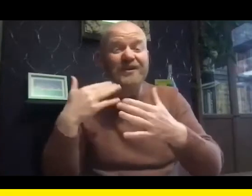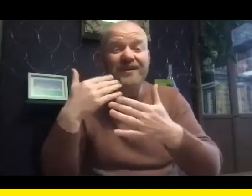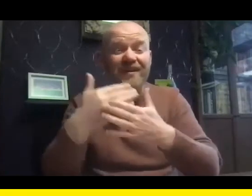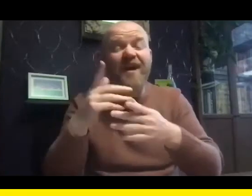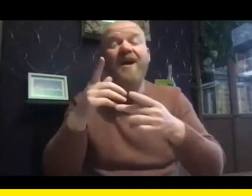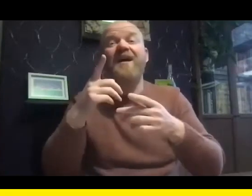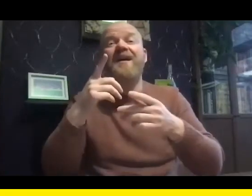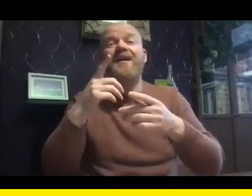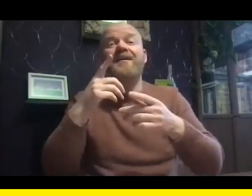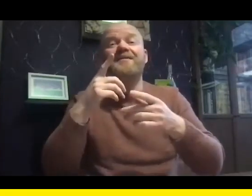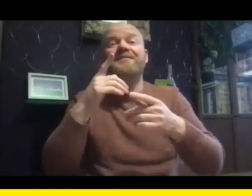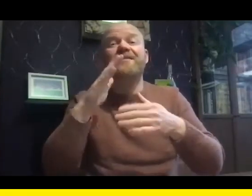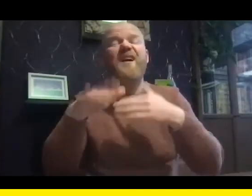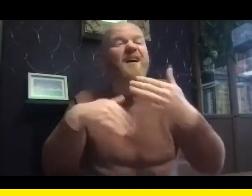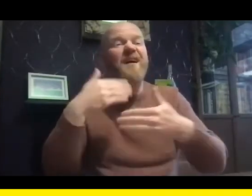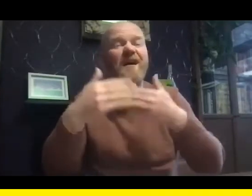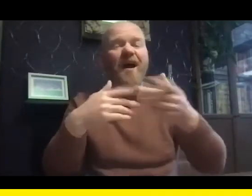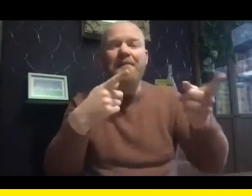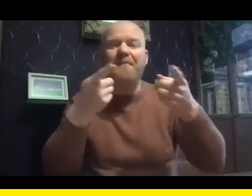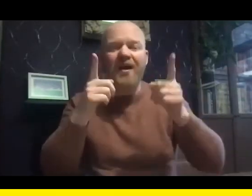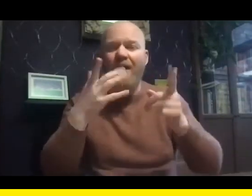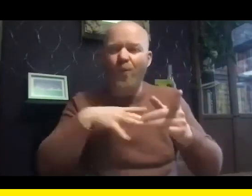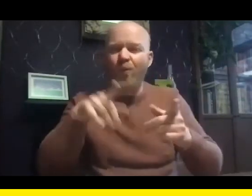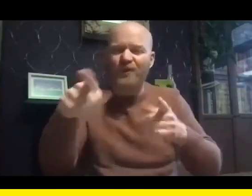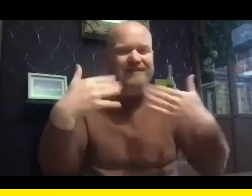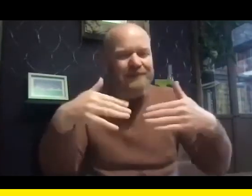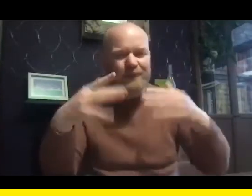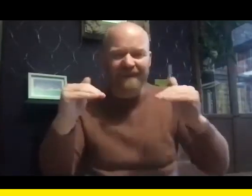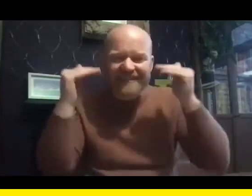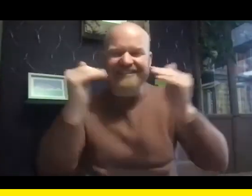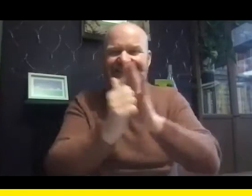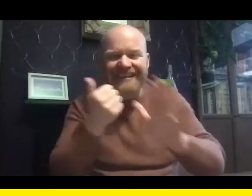you know, and I worked there for, I think it was about 5 years in the end.